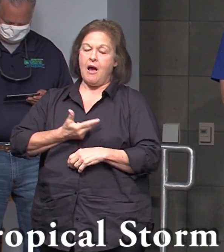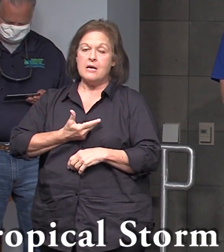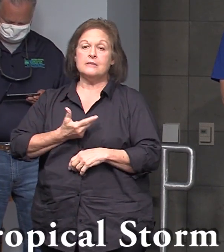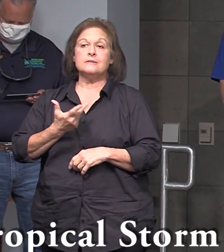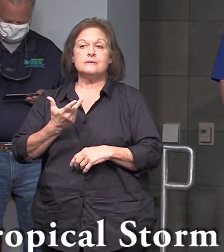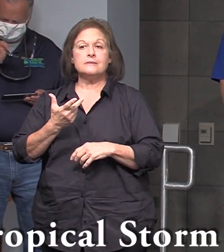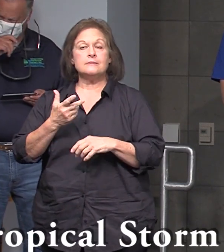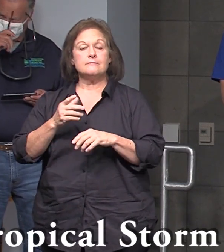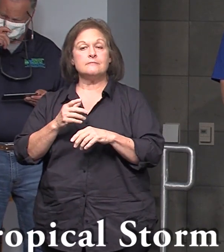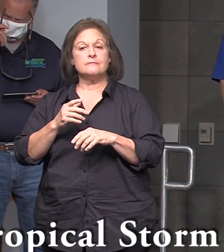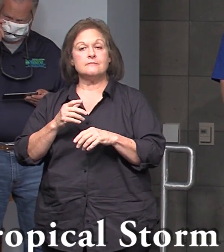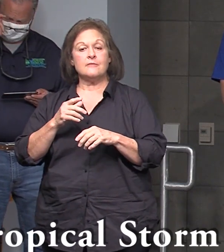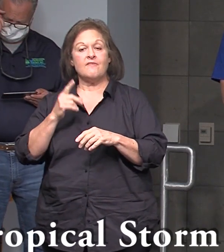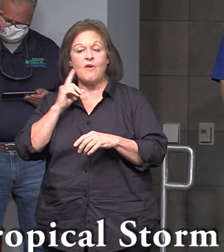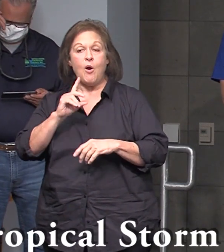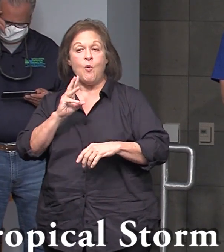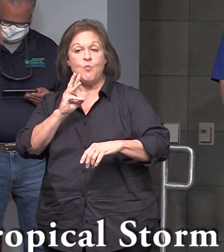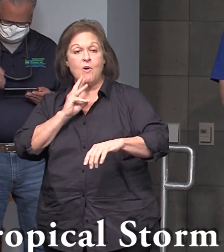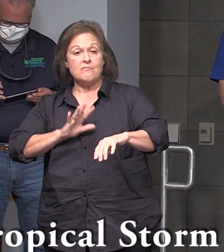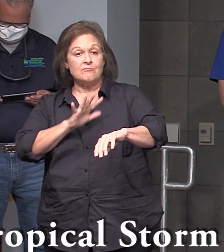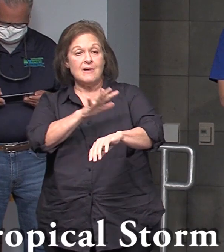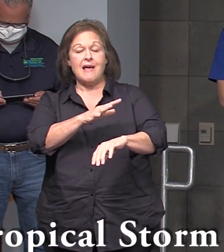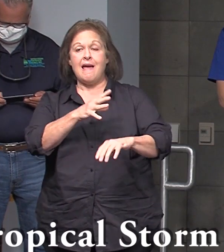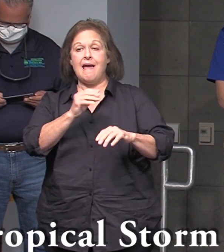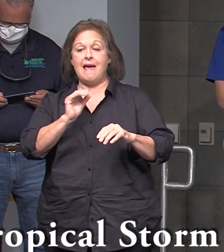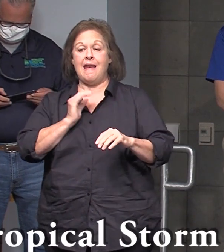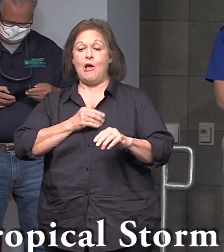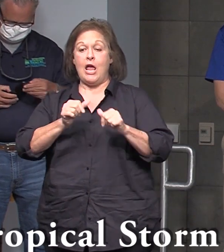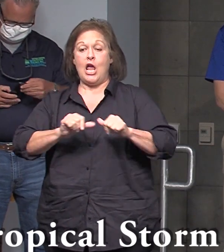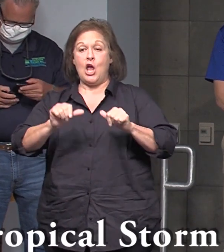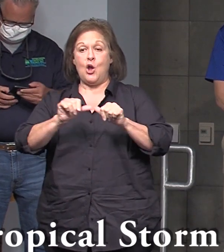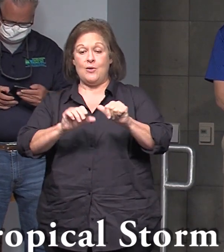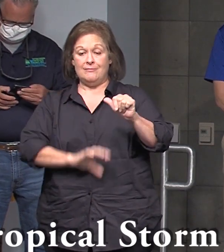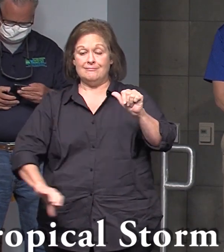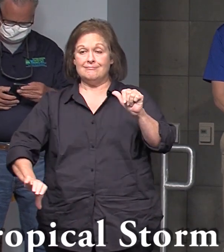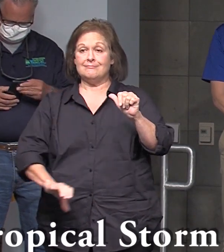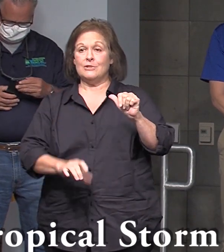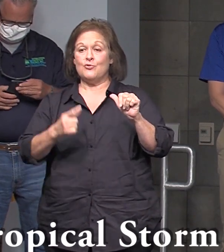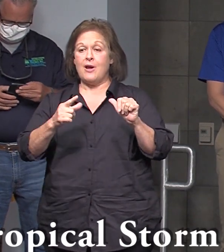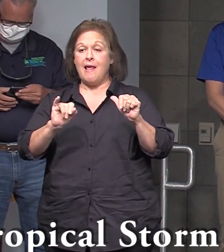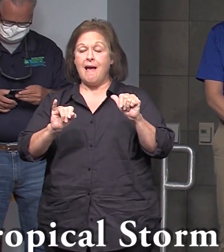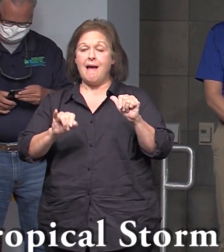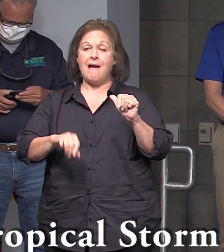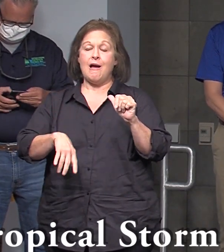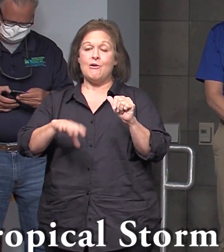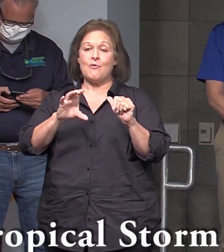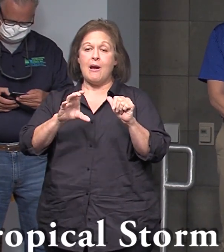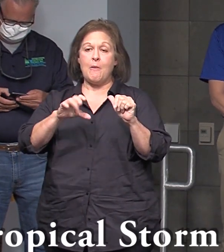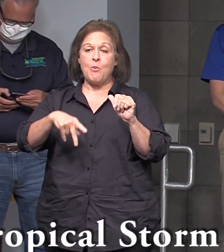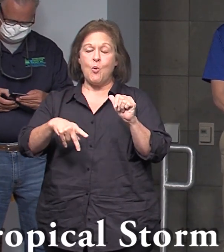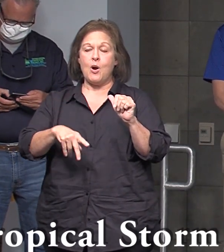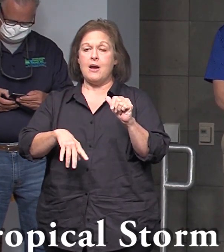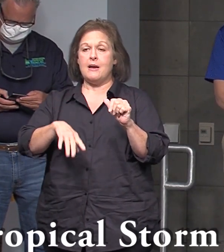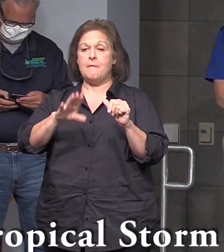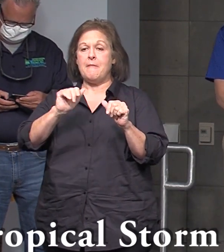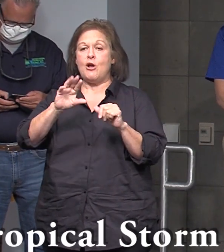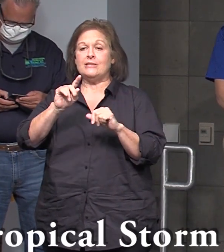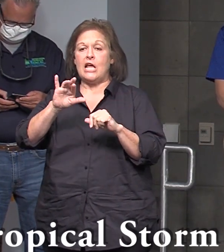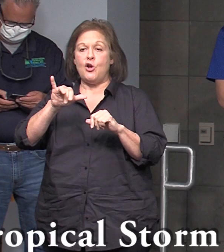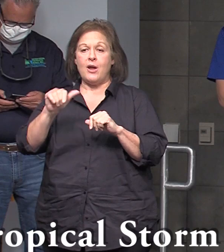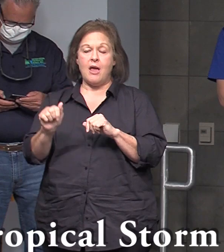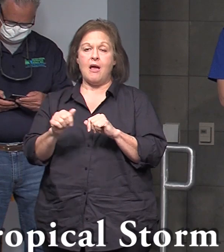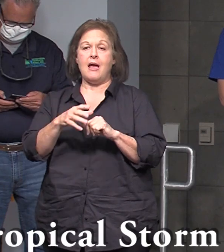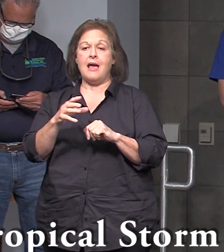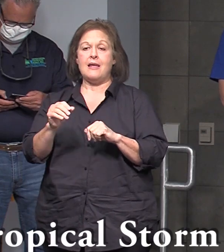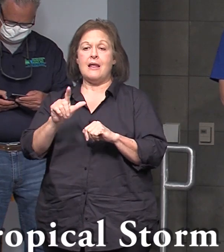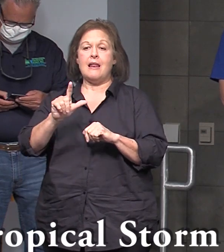it relates to storm surge and our lower-lying areas of Grand Isle, Lafitte, Barataria, Crown Point, as well as